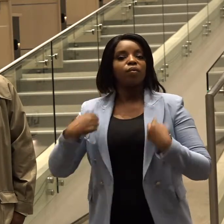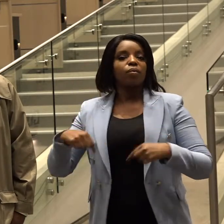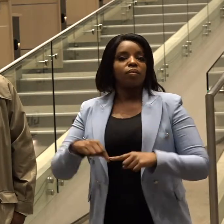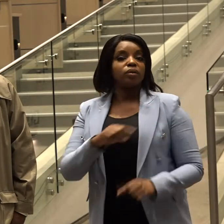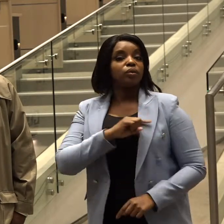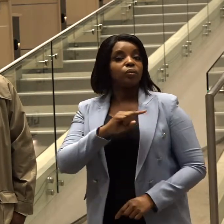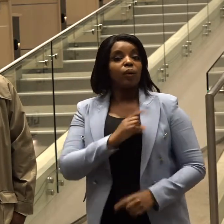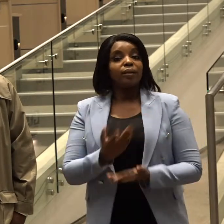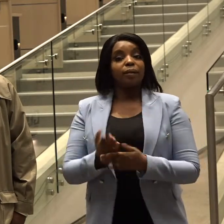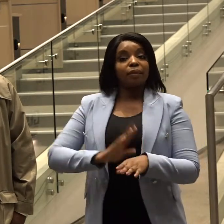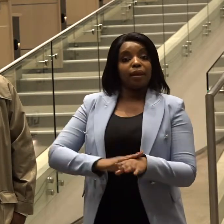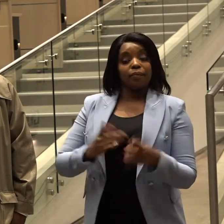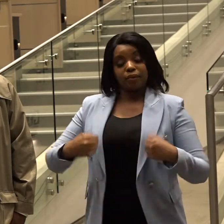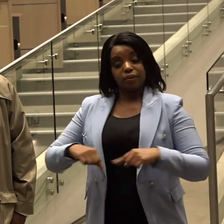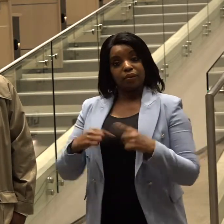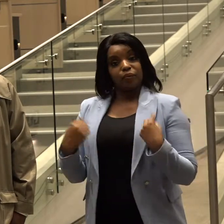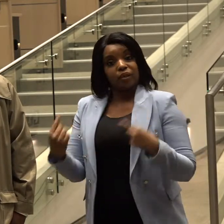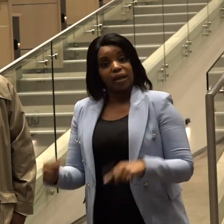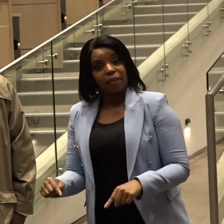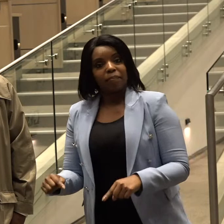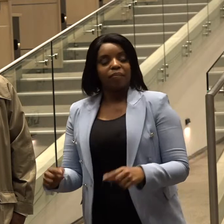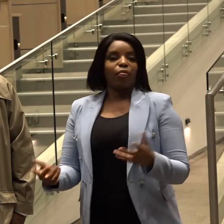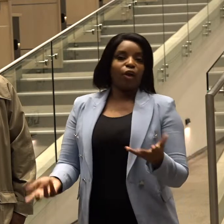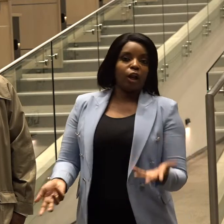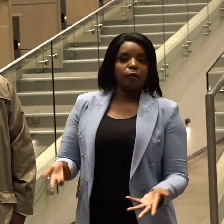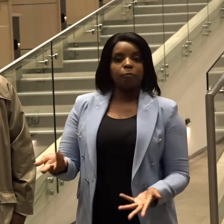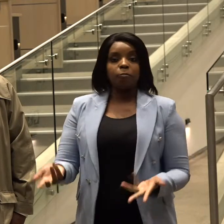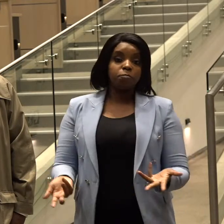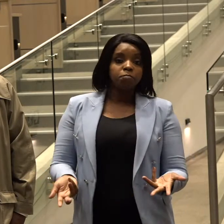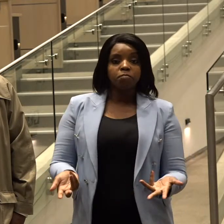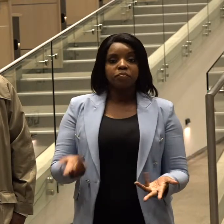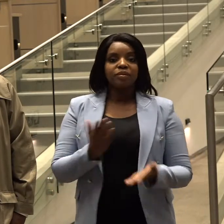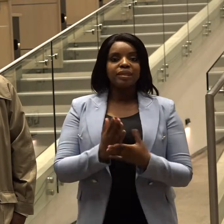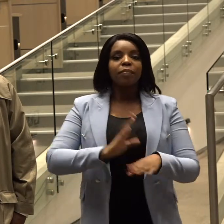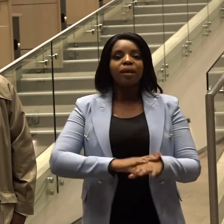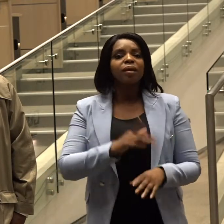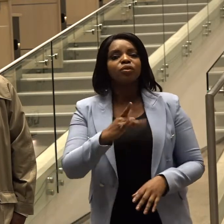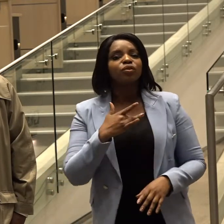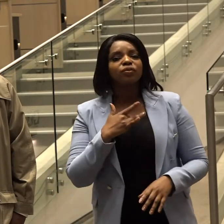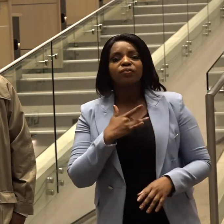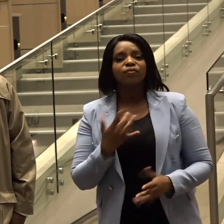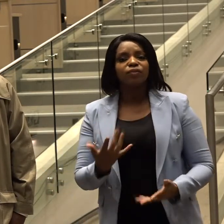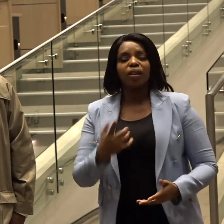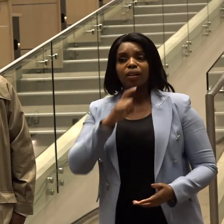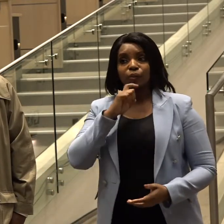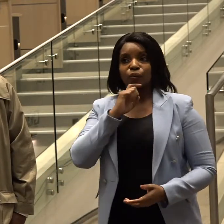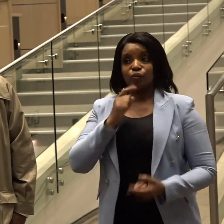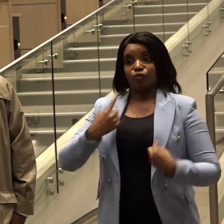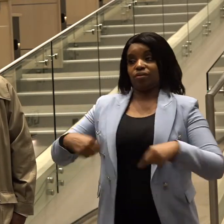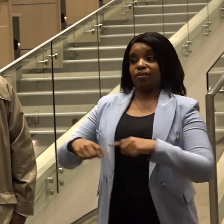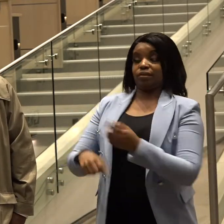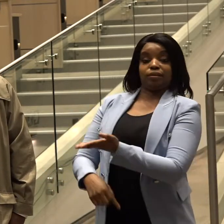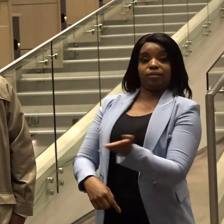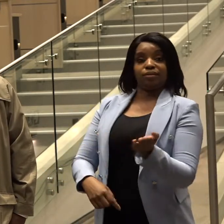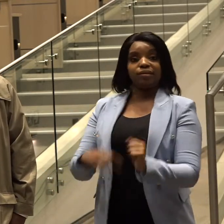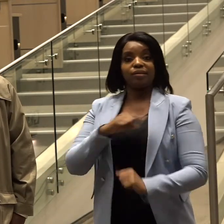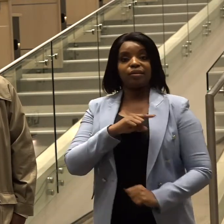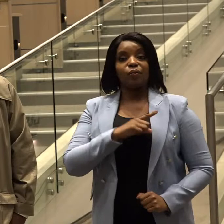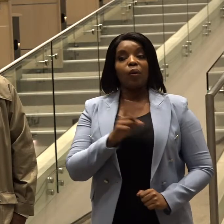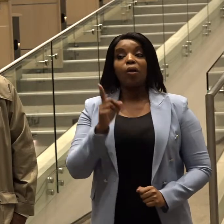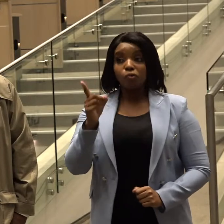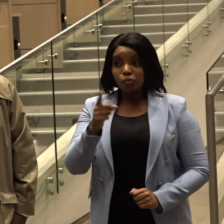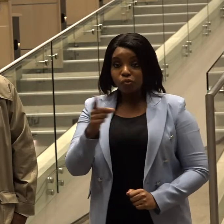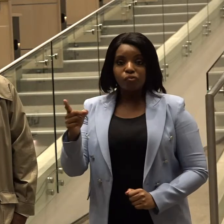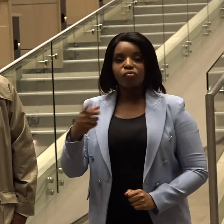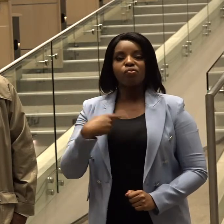and then yeah so and sometimes we feel that we're being used like maybe you call us here for a